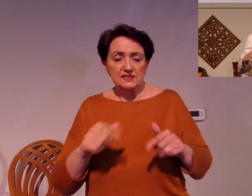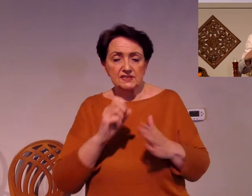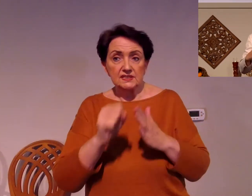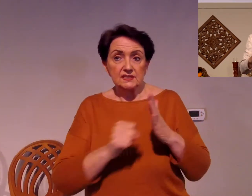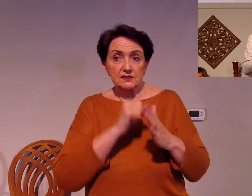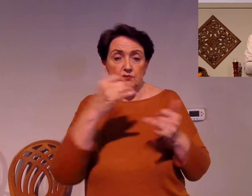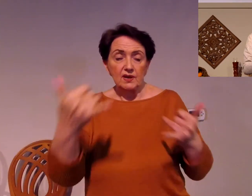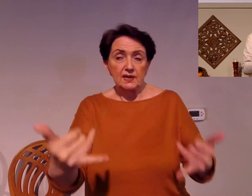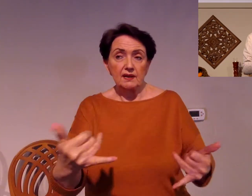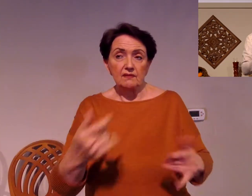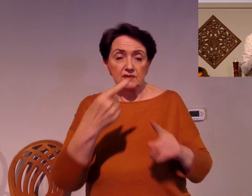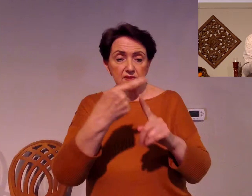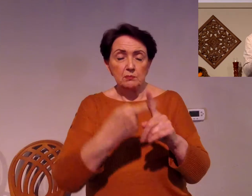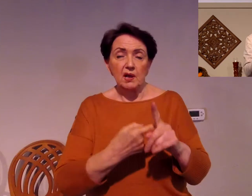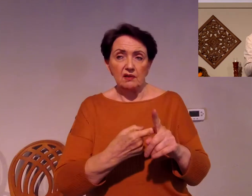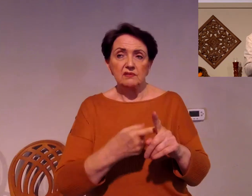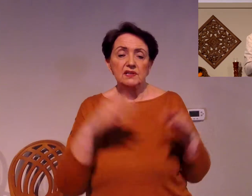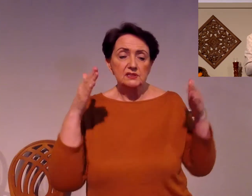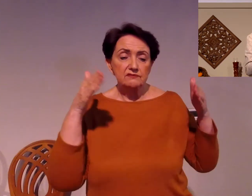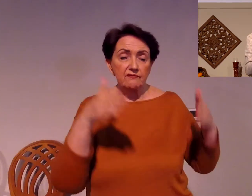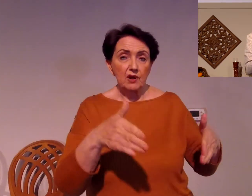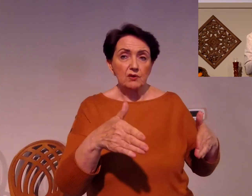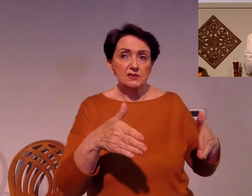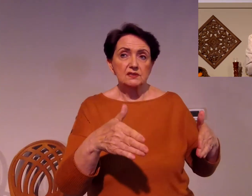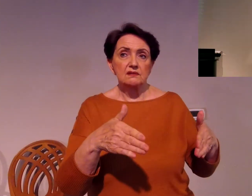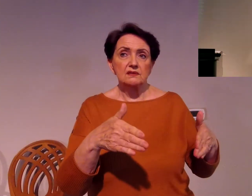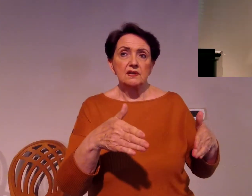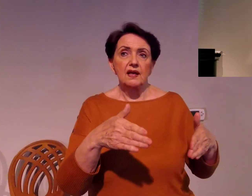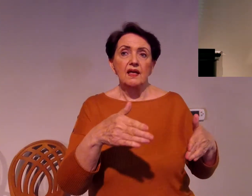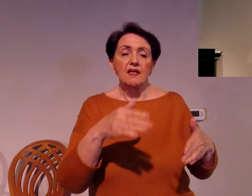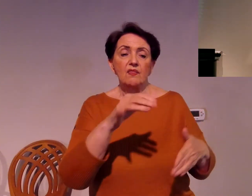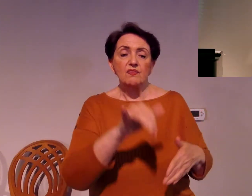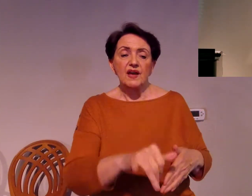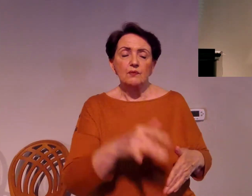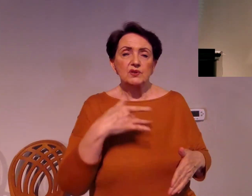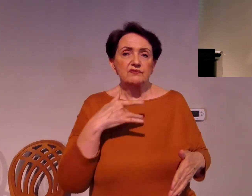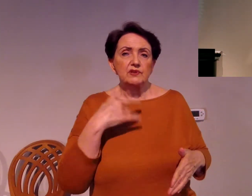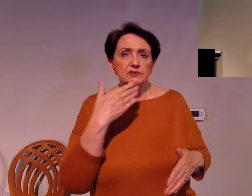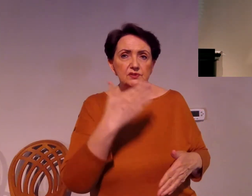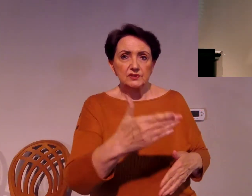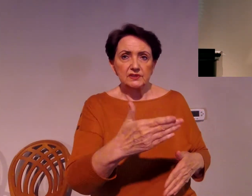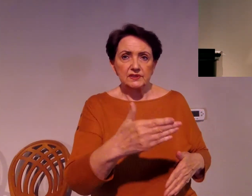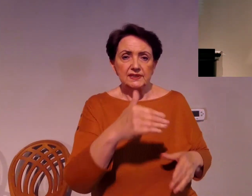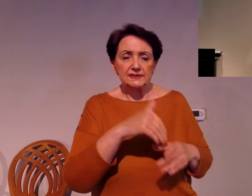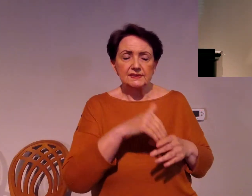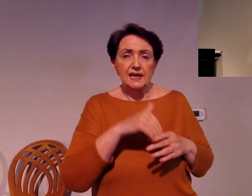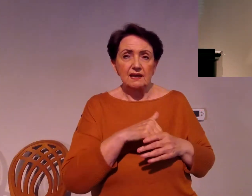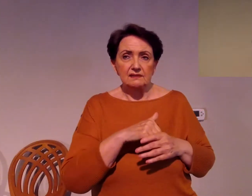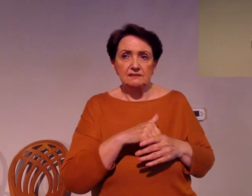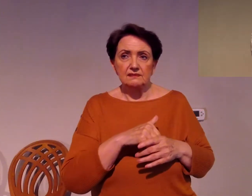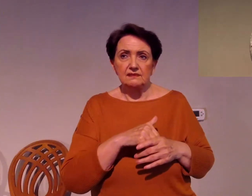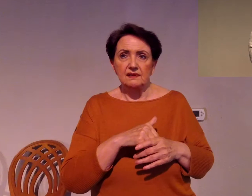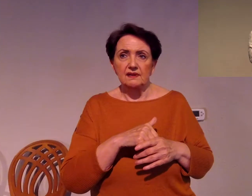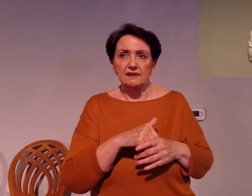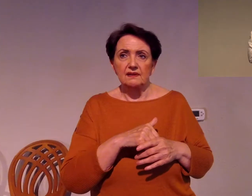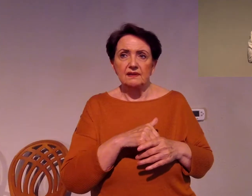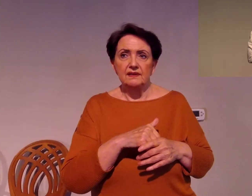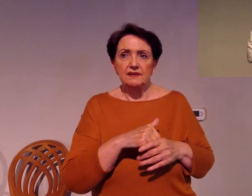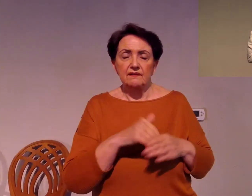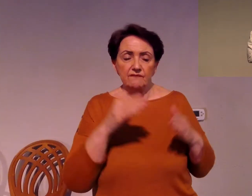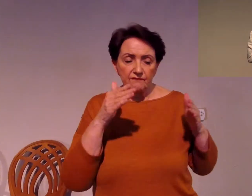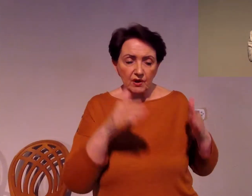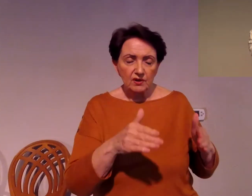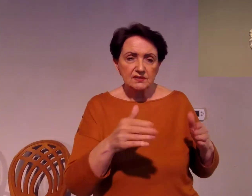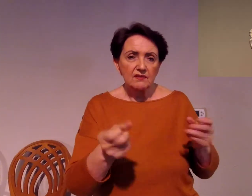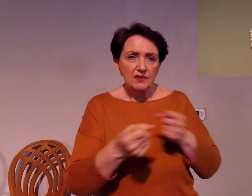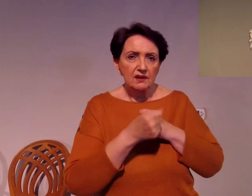this month, we're focusing on that which feels good inside of us. We're focusing on that love